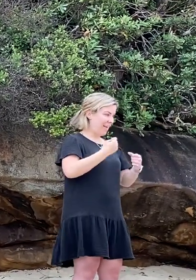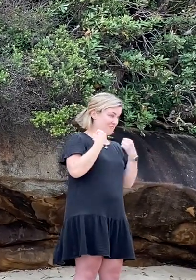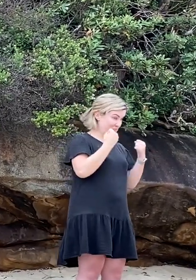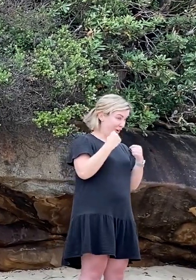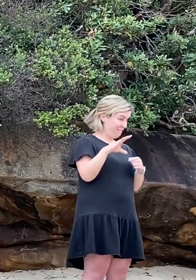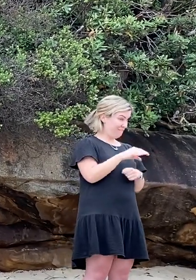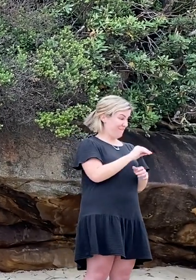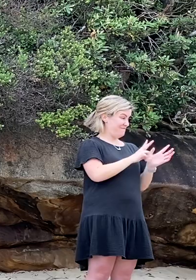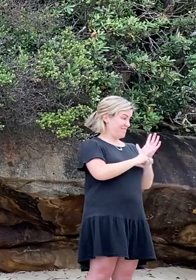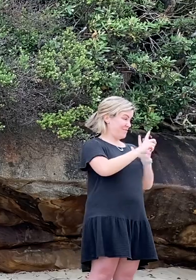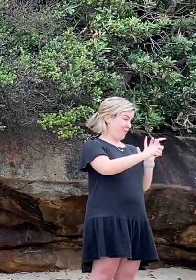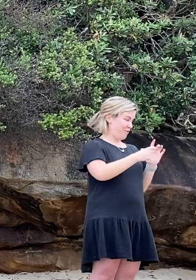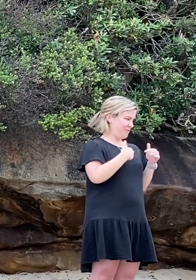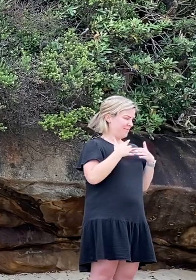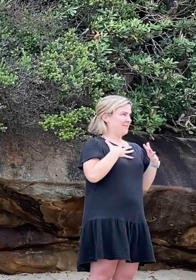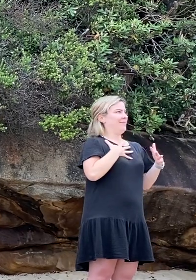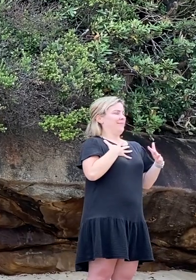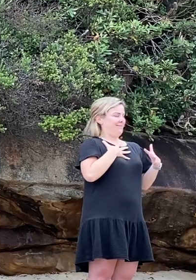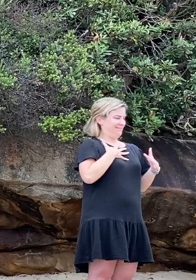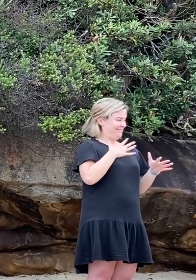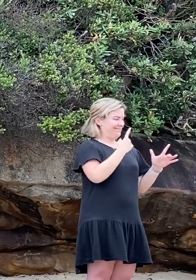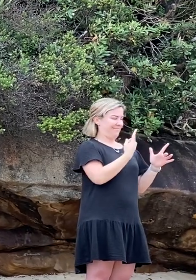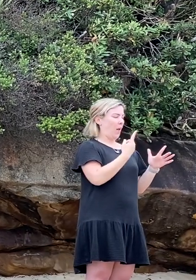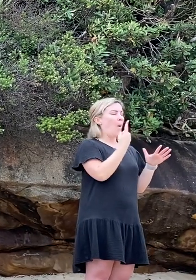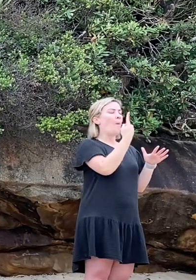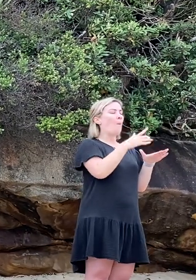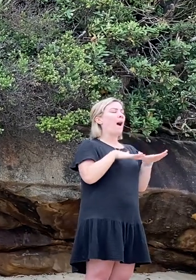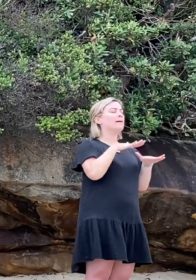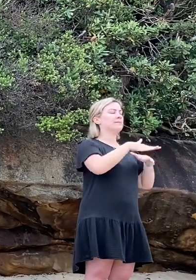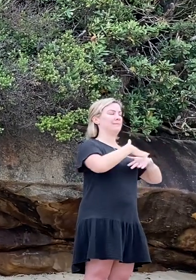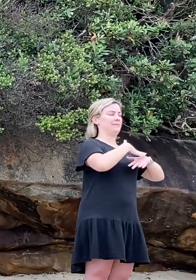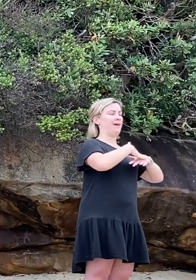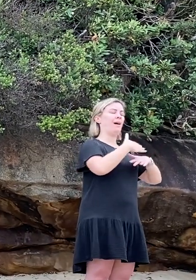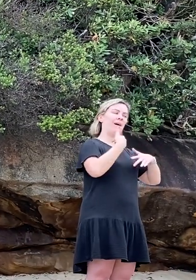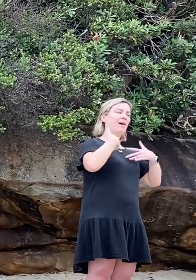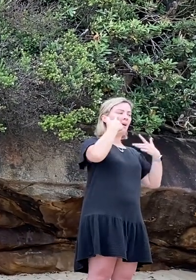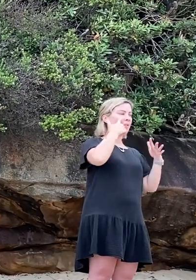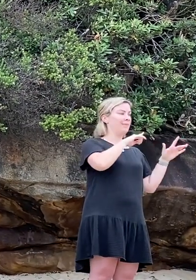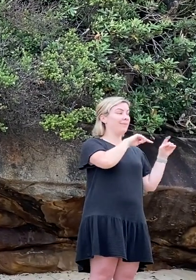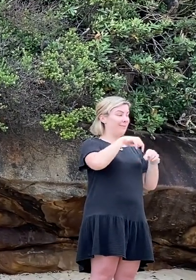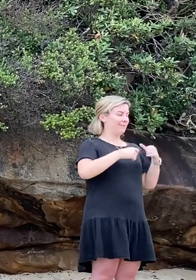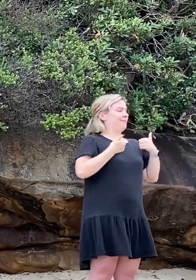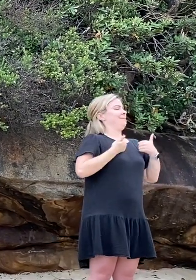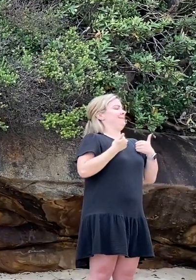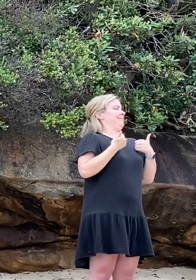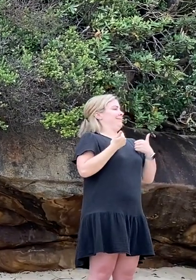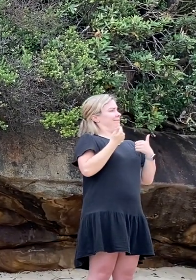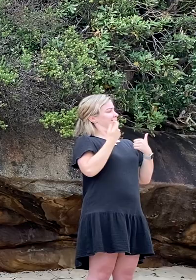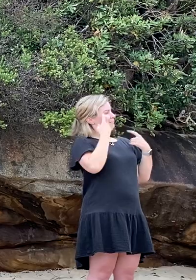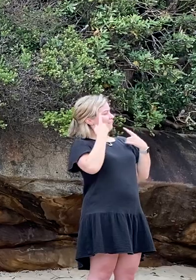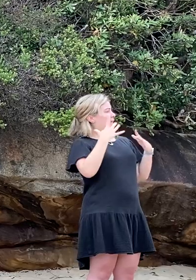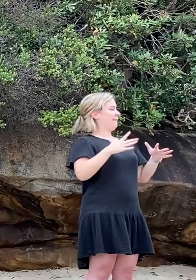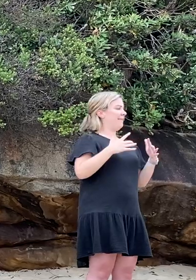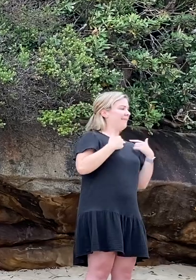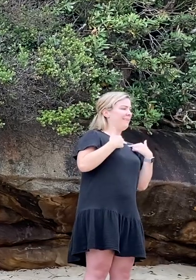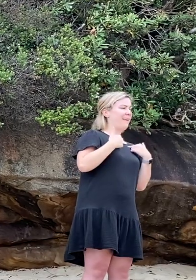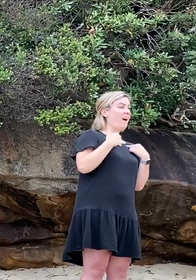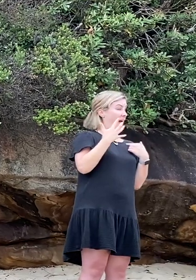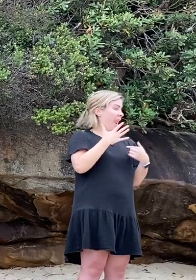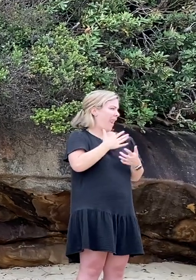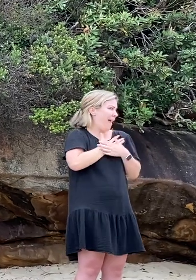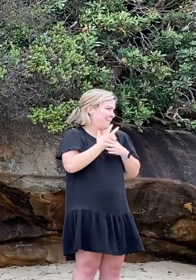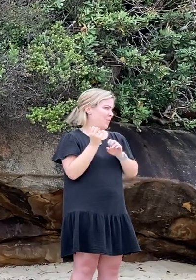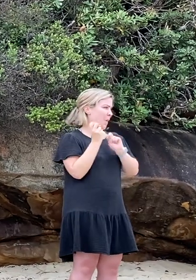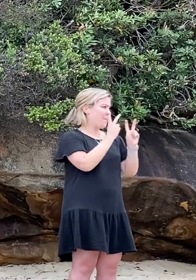from Victoria. So I think one step at a time, and if I'm still fit, yes, I'd love to go back to Italy and do some more work. I've